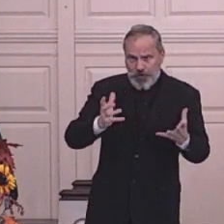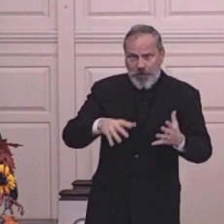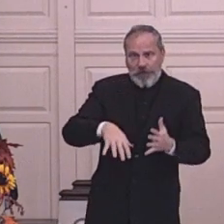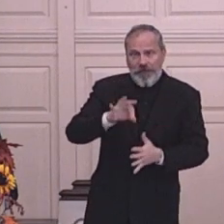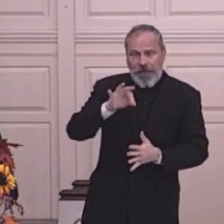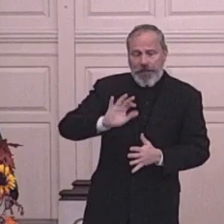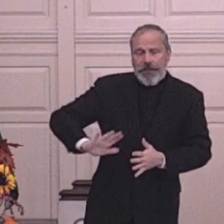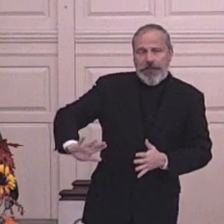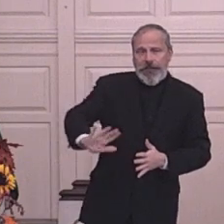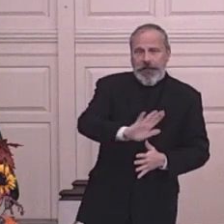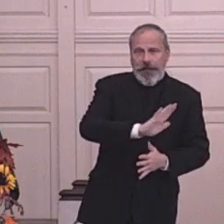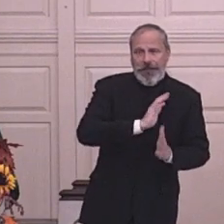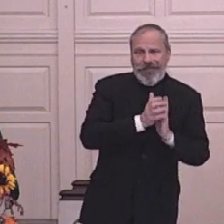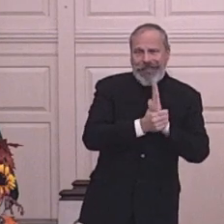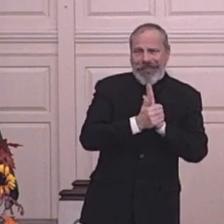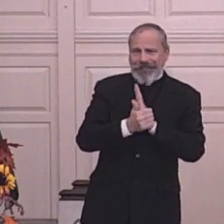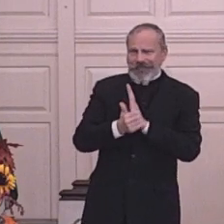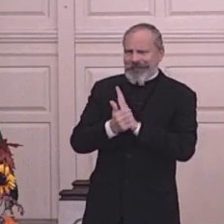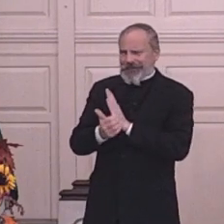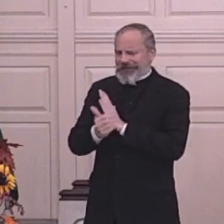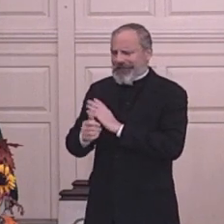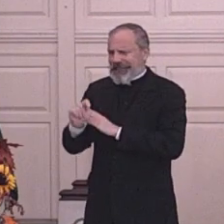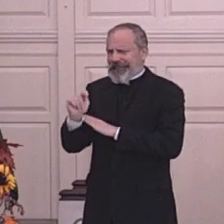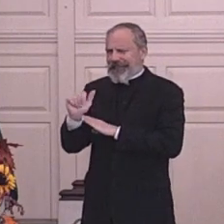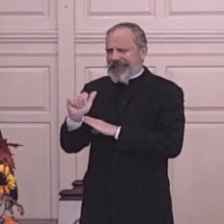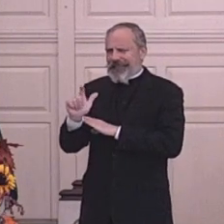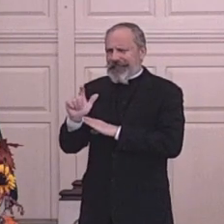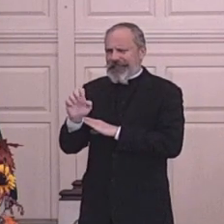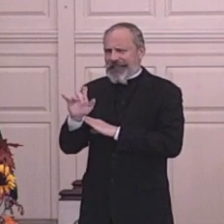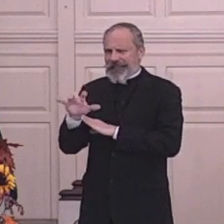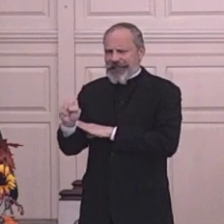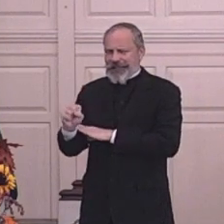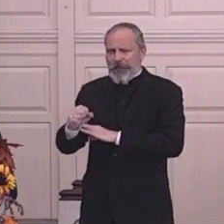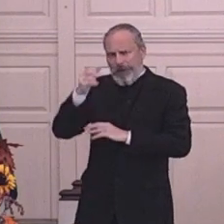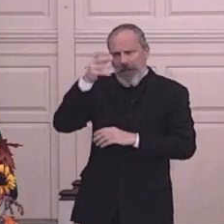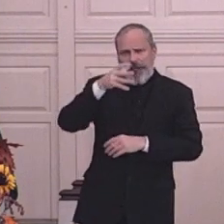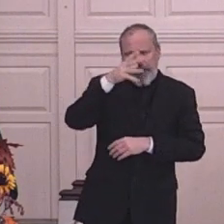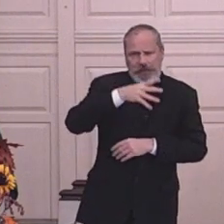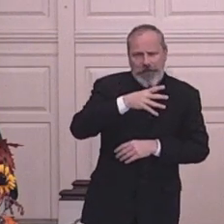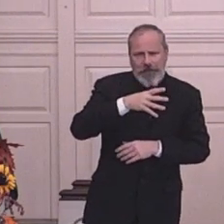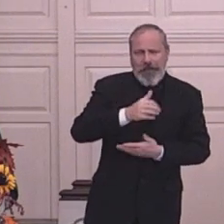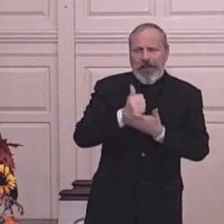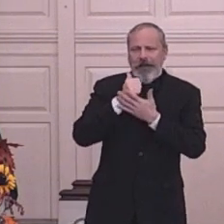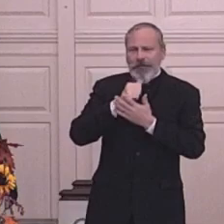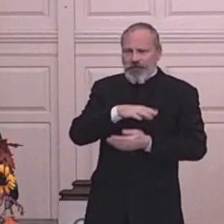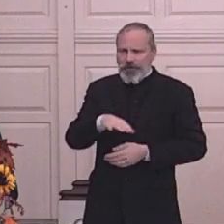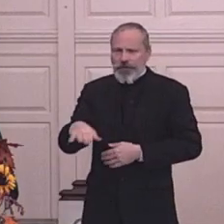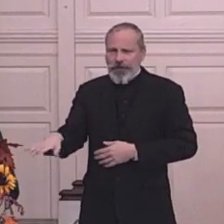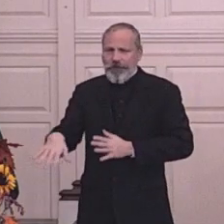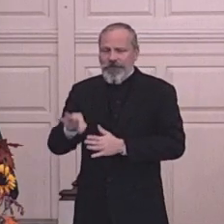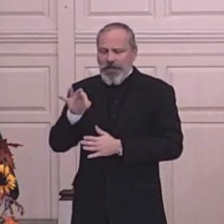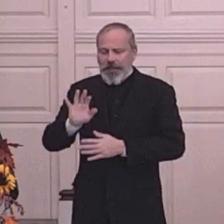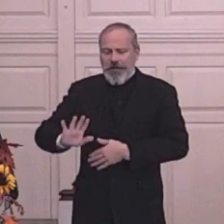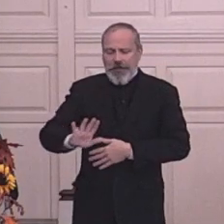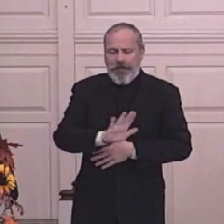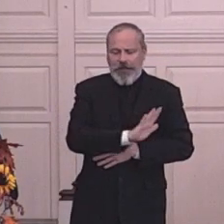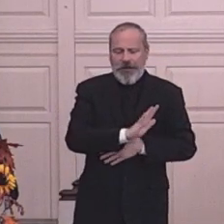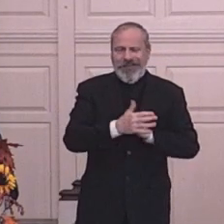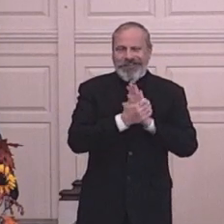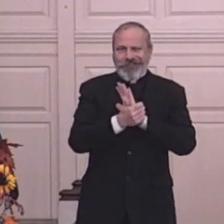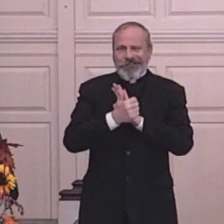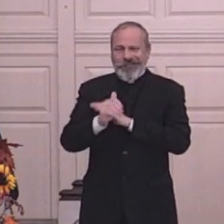talents. The parents are to help the little ones to discover their giftedness, discover their talents,